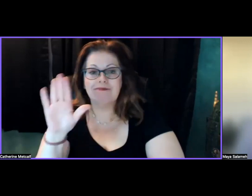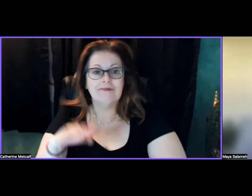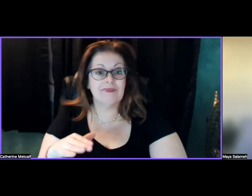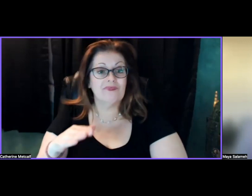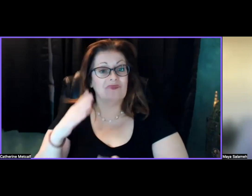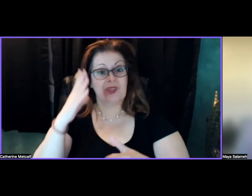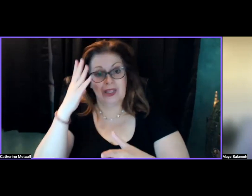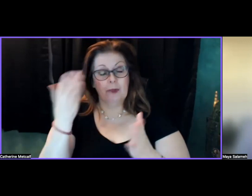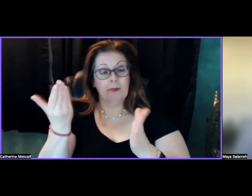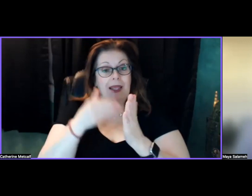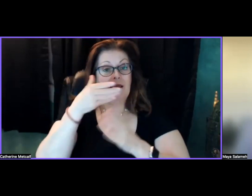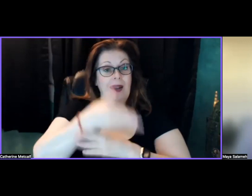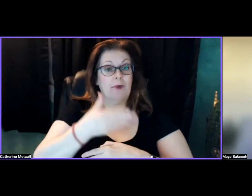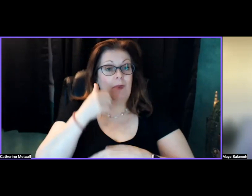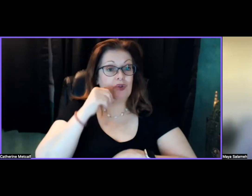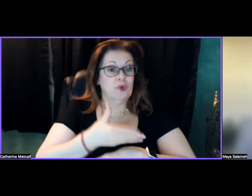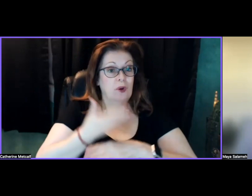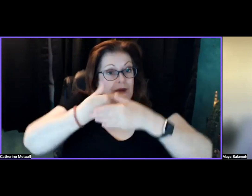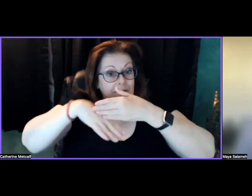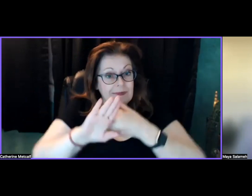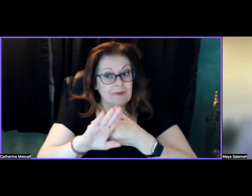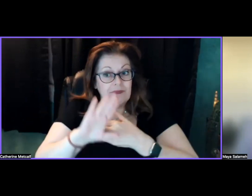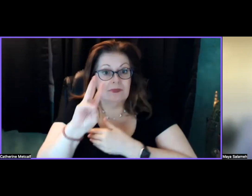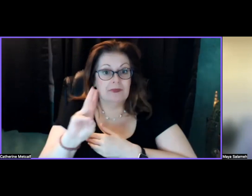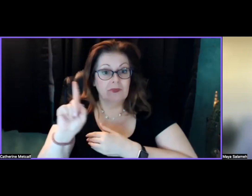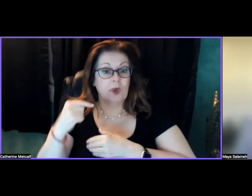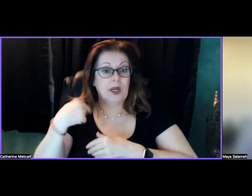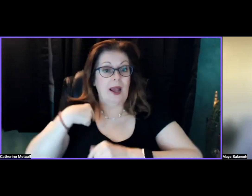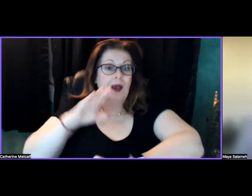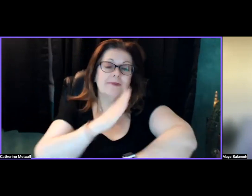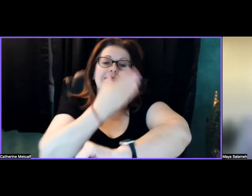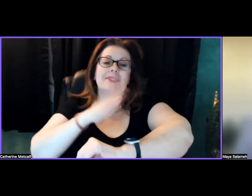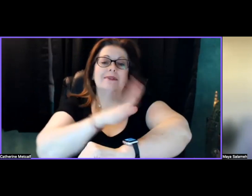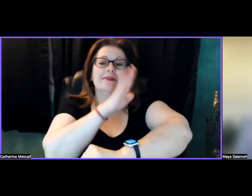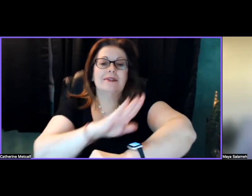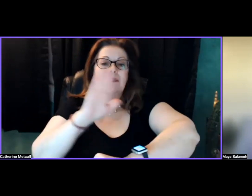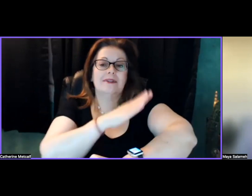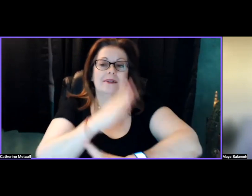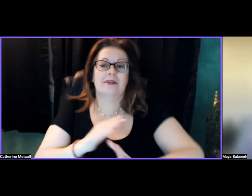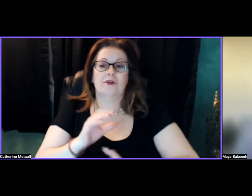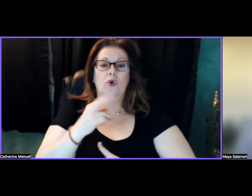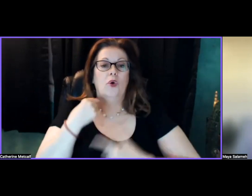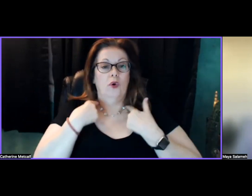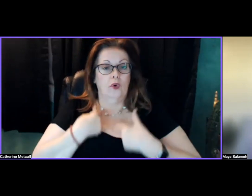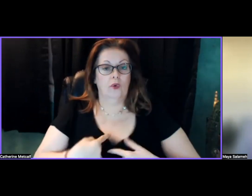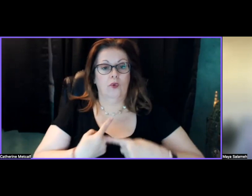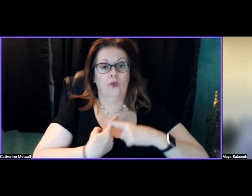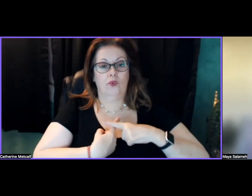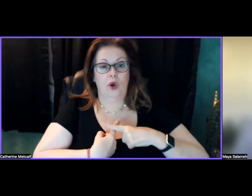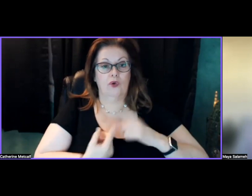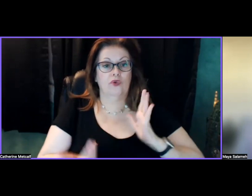like cicadas in August. 61, I am singing. It is the rosary again.